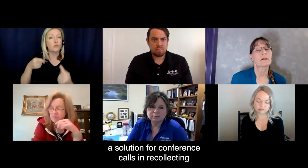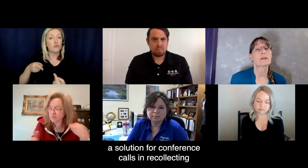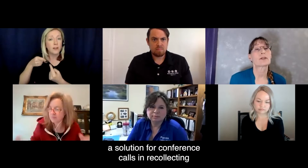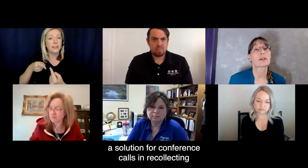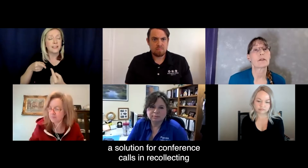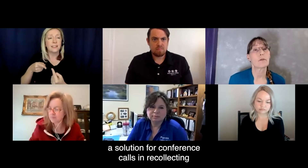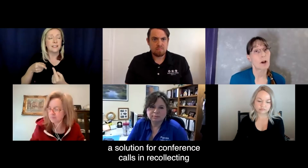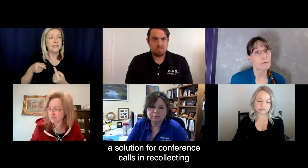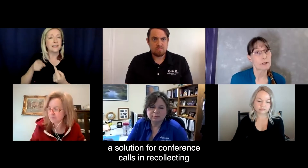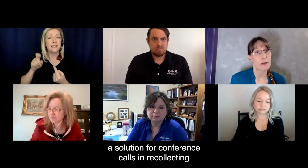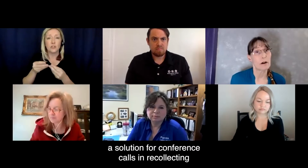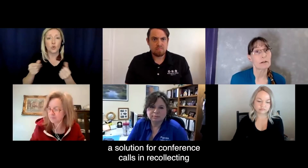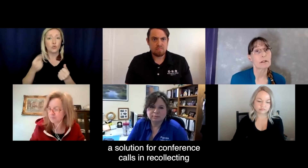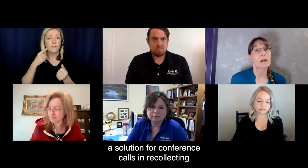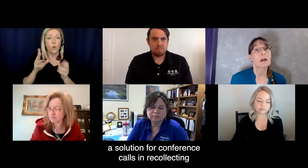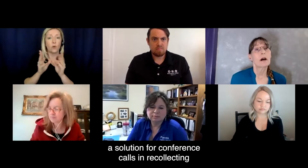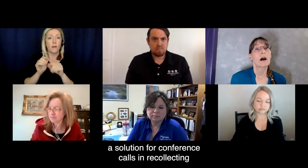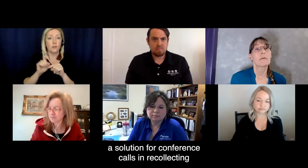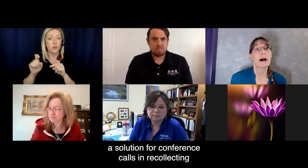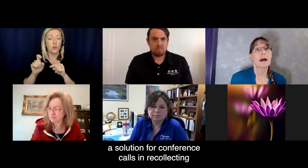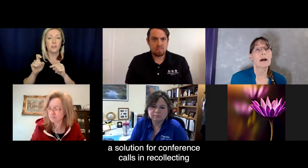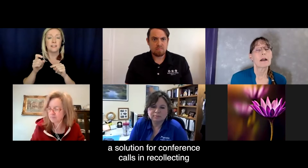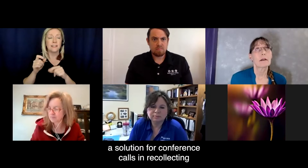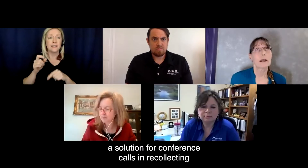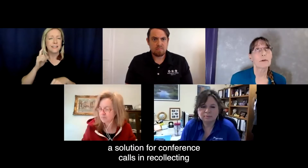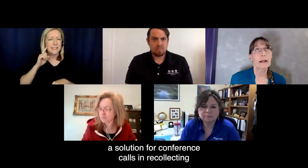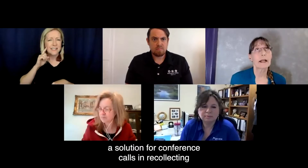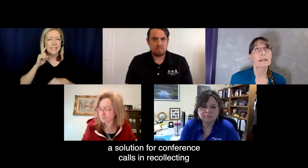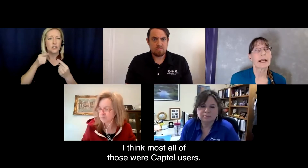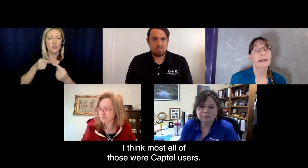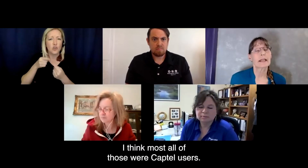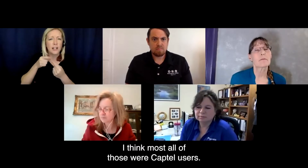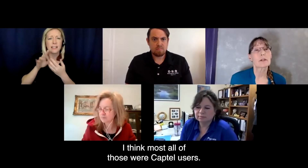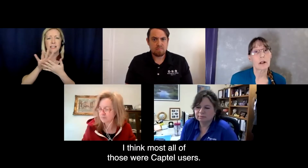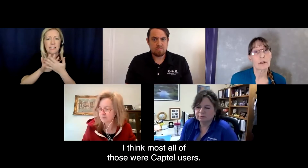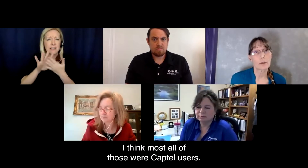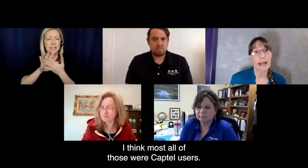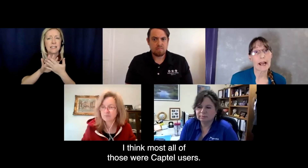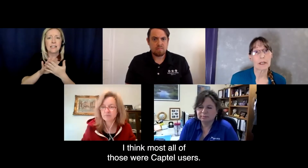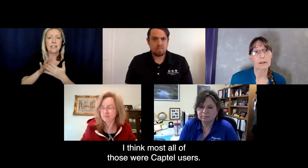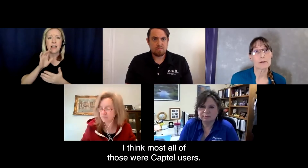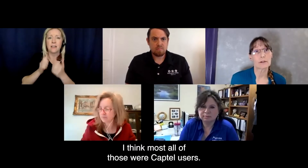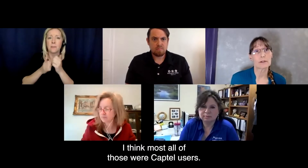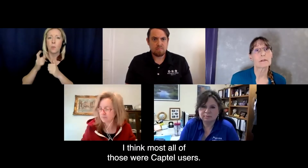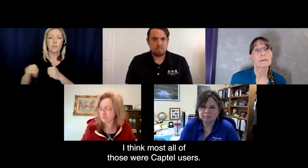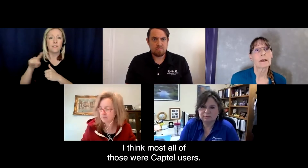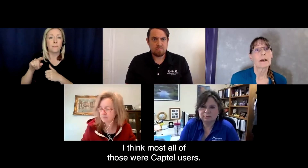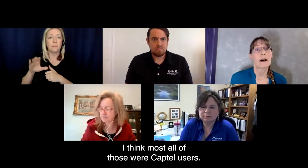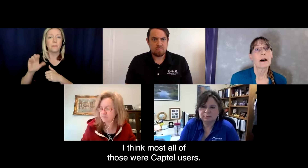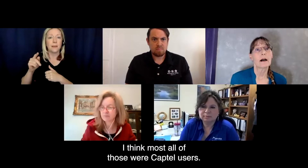a solution for conference calls. In recollecting, I think most all of those were CapTel